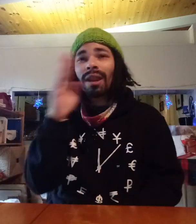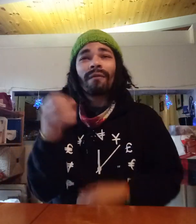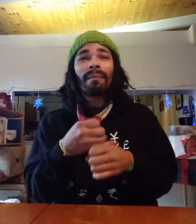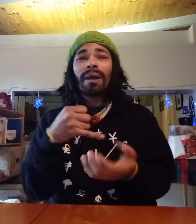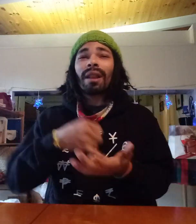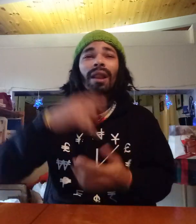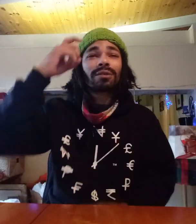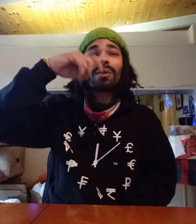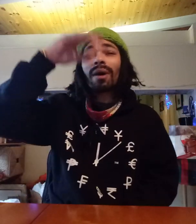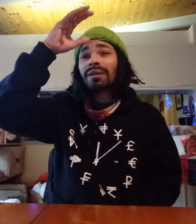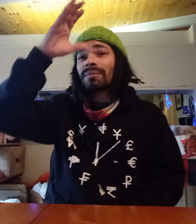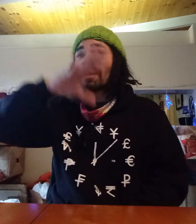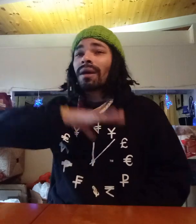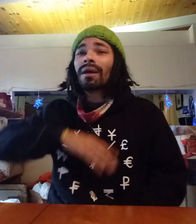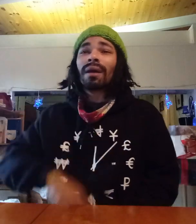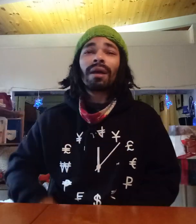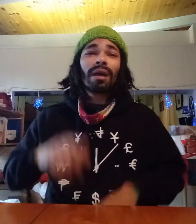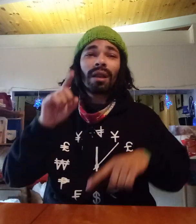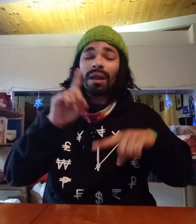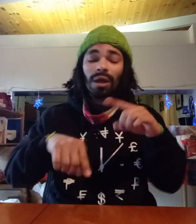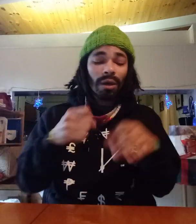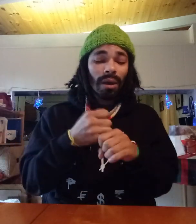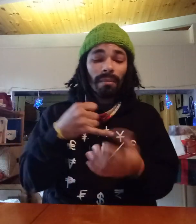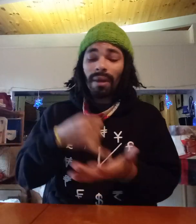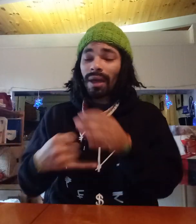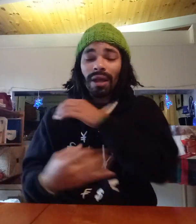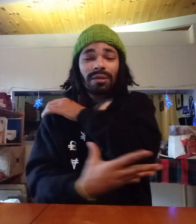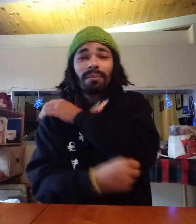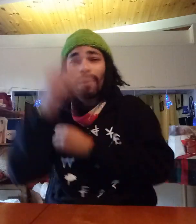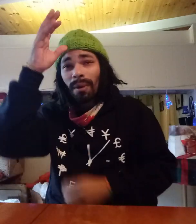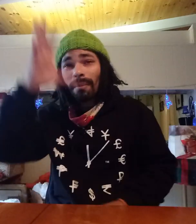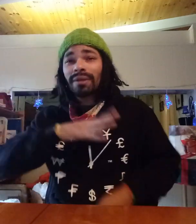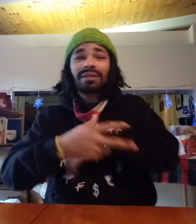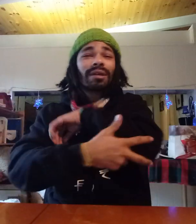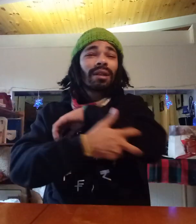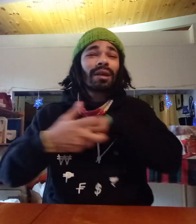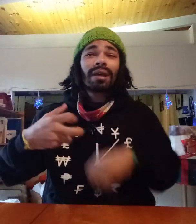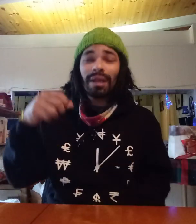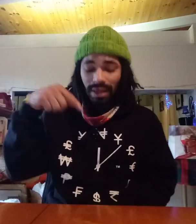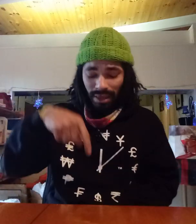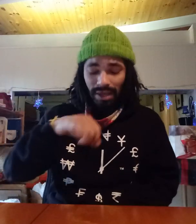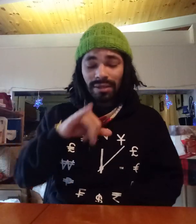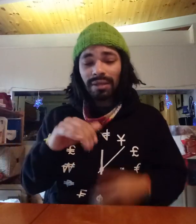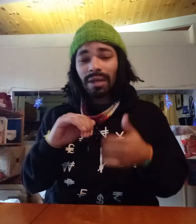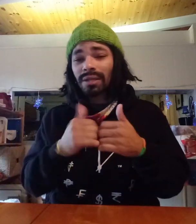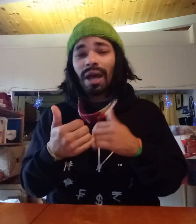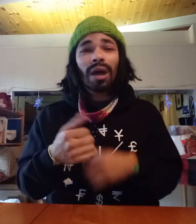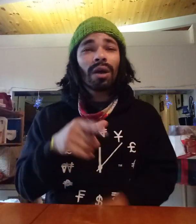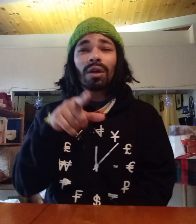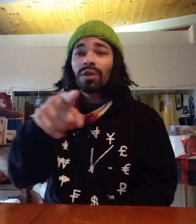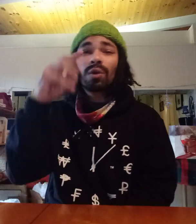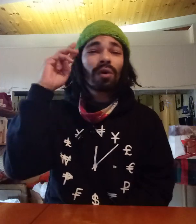Never made it as a wise man. I couldn't cut it as a poor man stealing. And this is how you